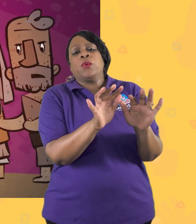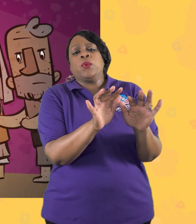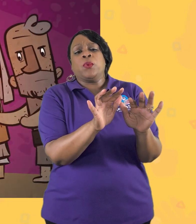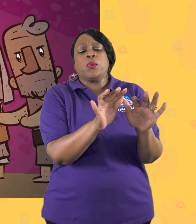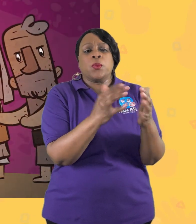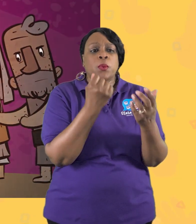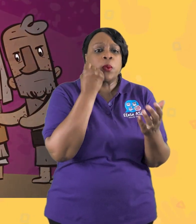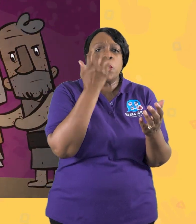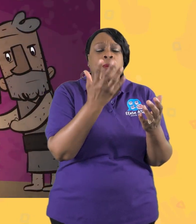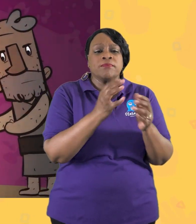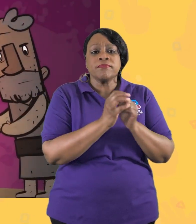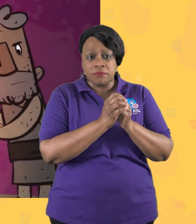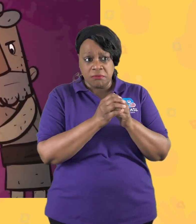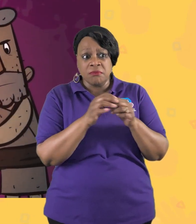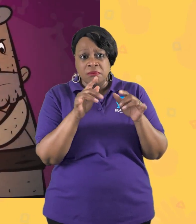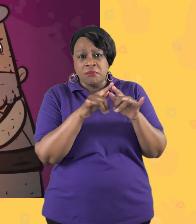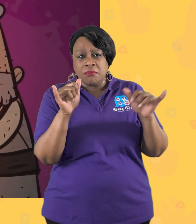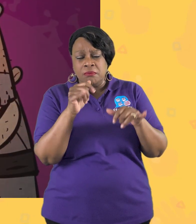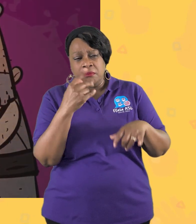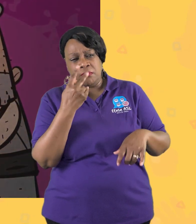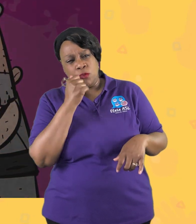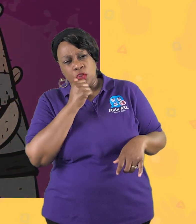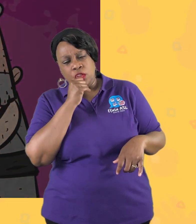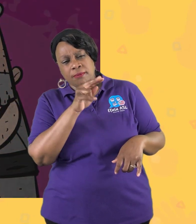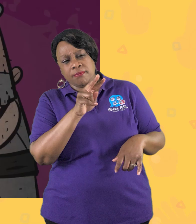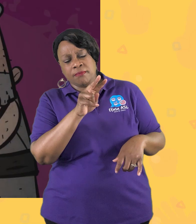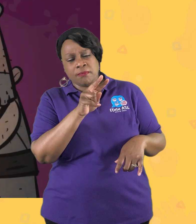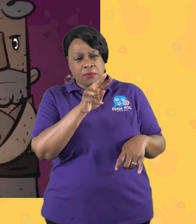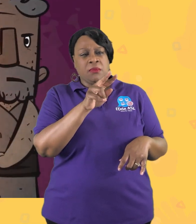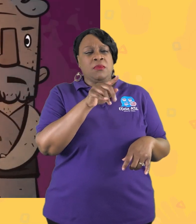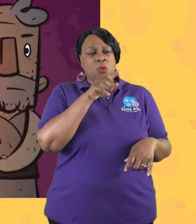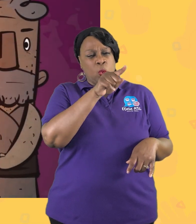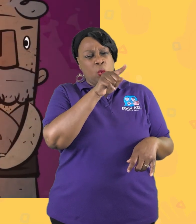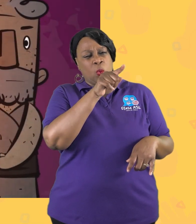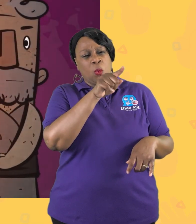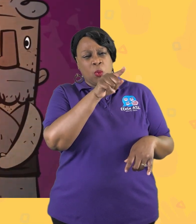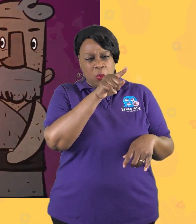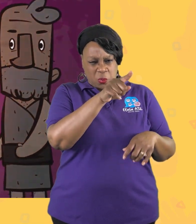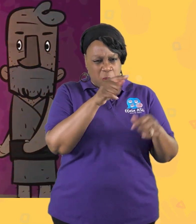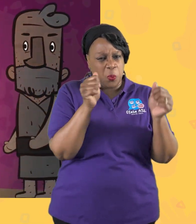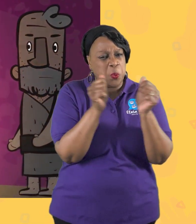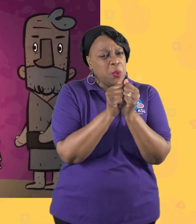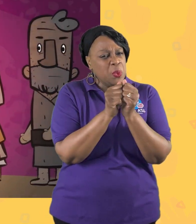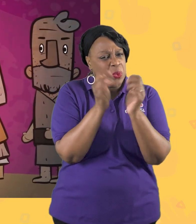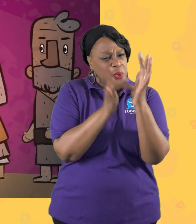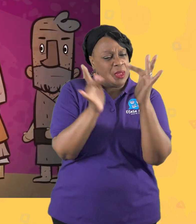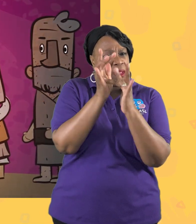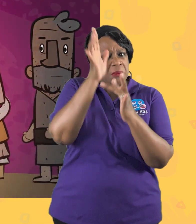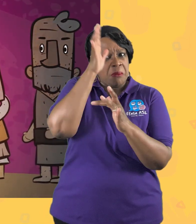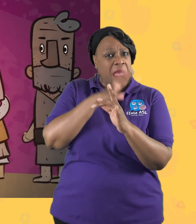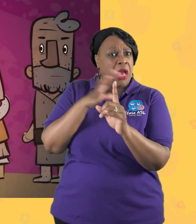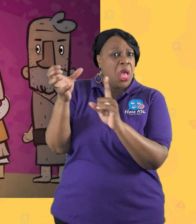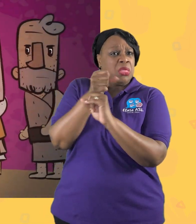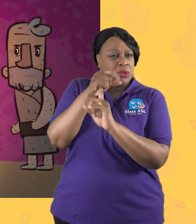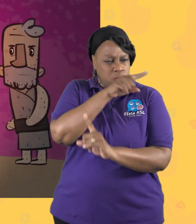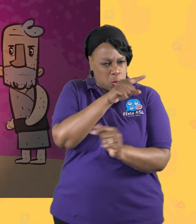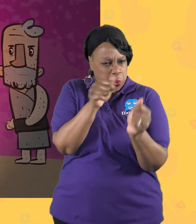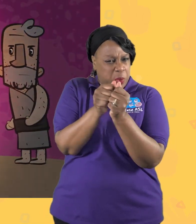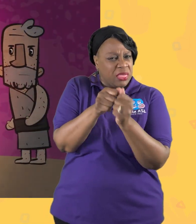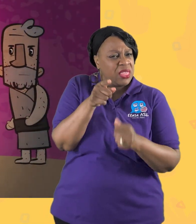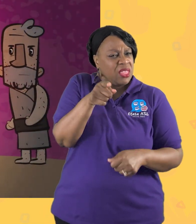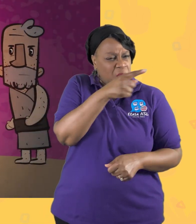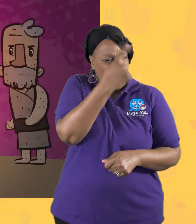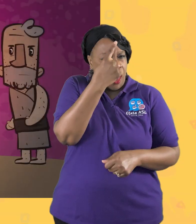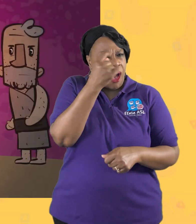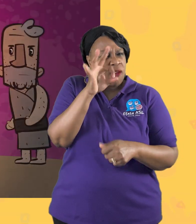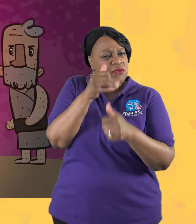Hello? A servant girl noticed him in the firelight. Huh? Finally, she said, "This man was one of